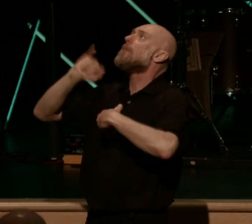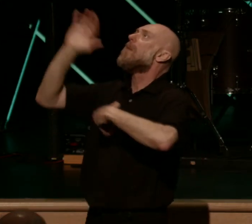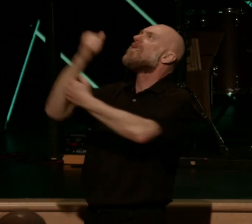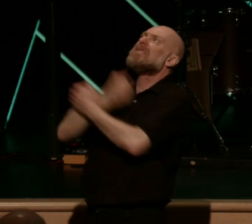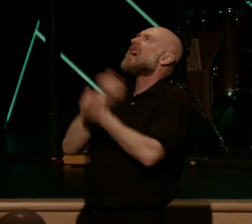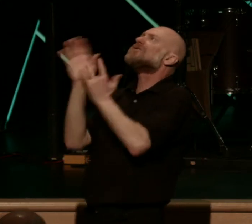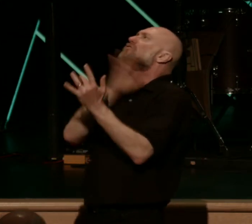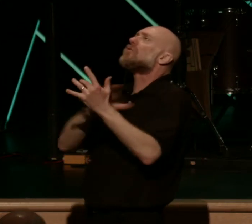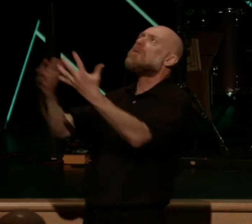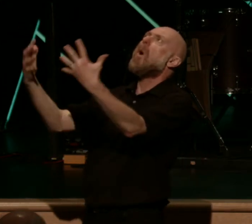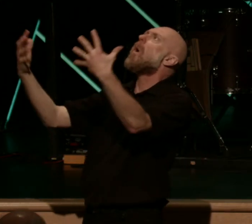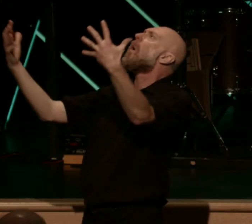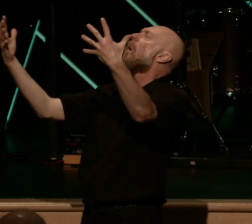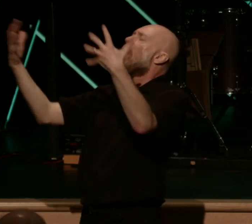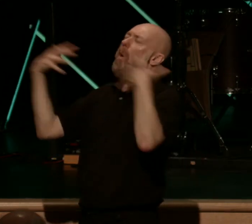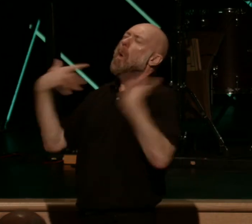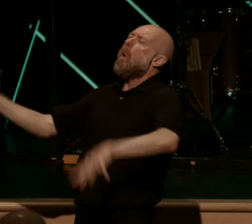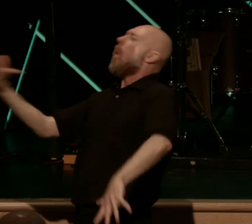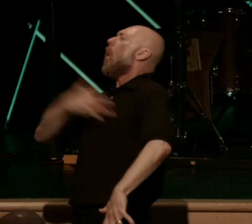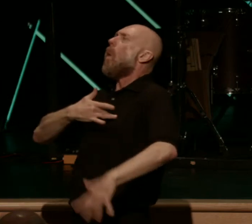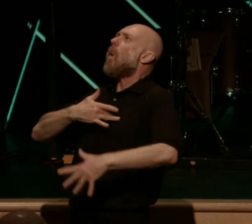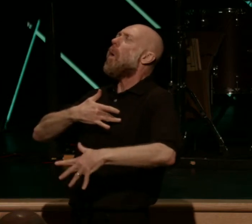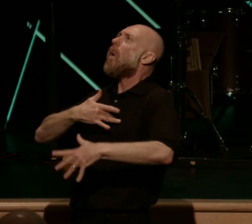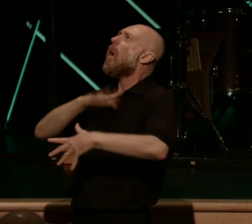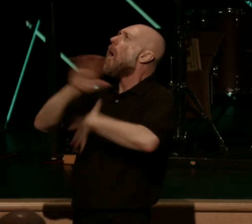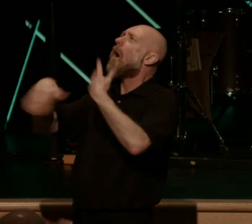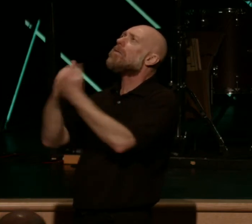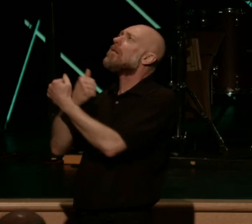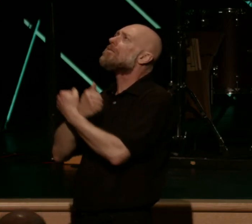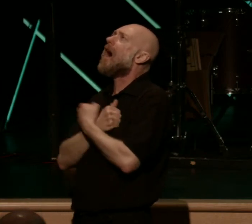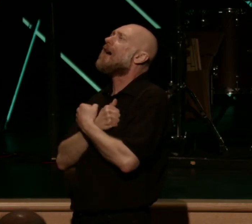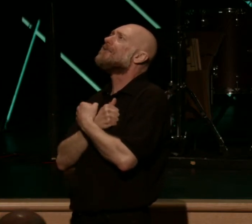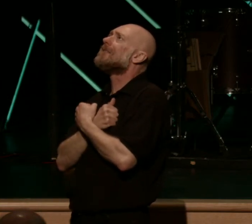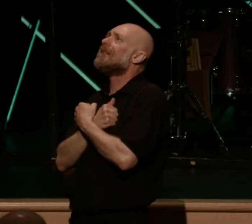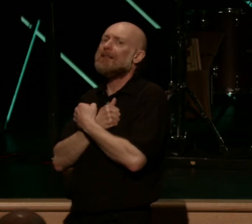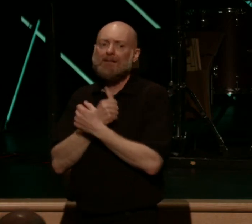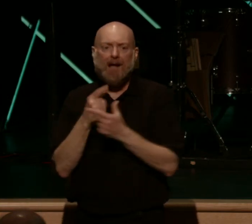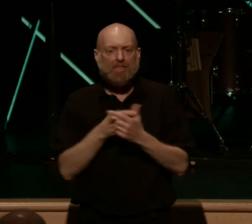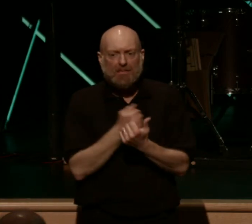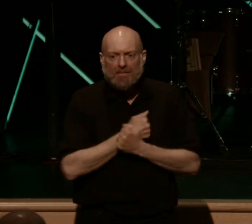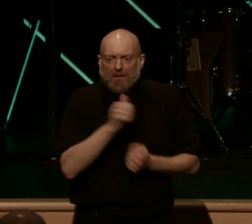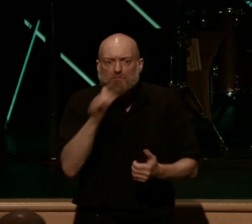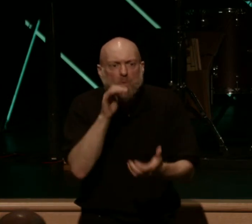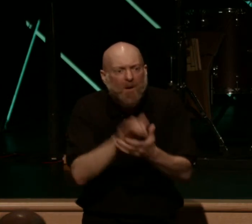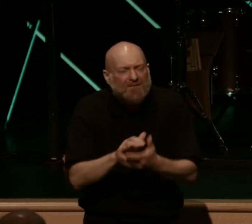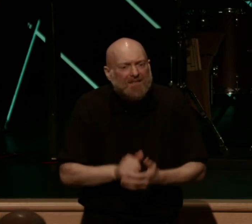Jesus Christ displayed in all that he has done.